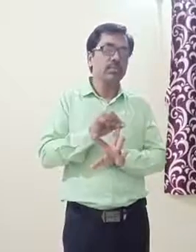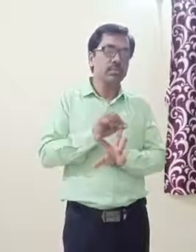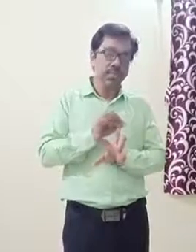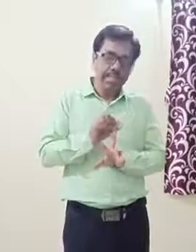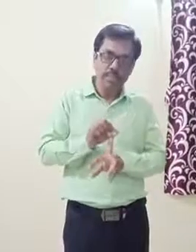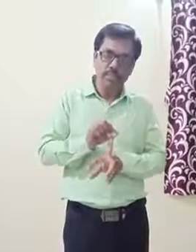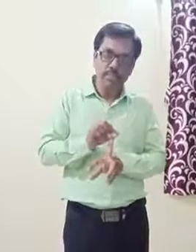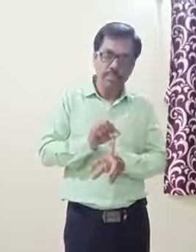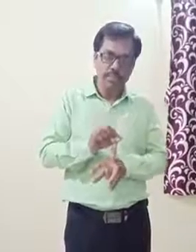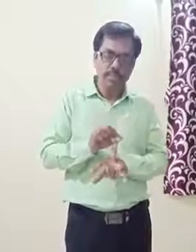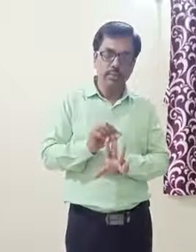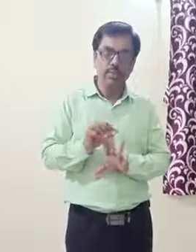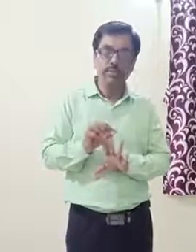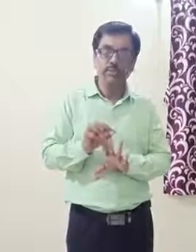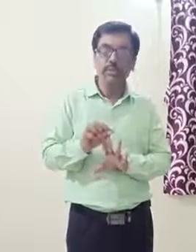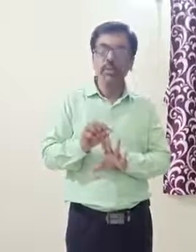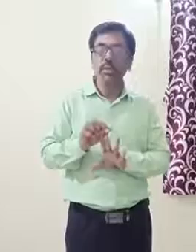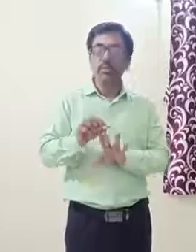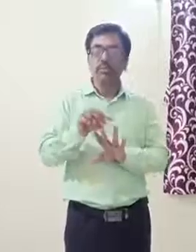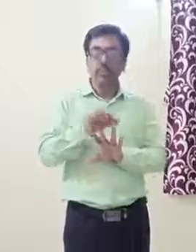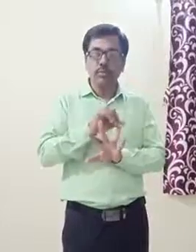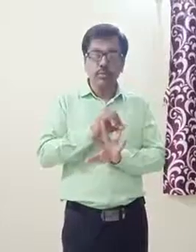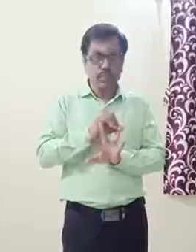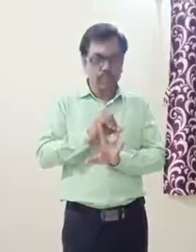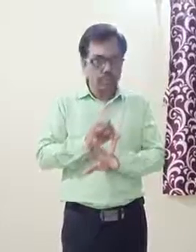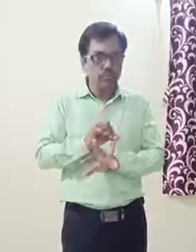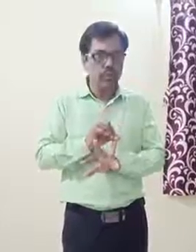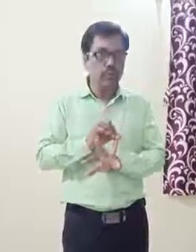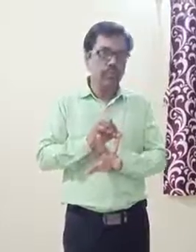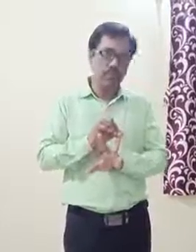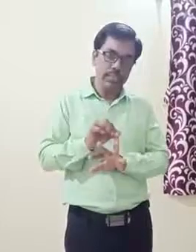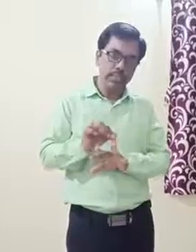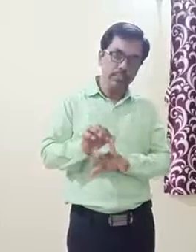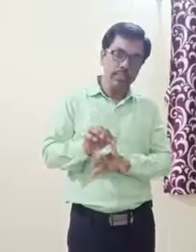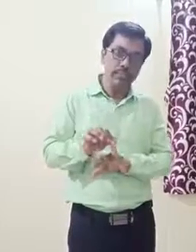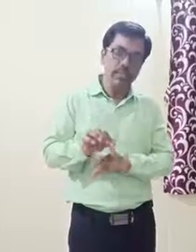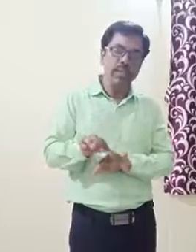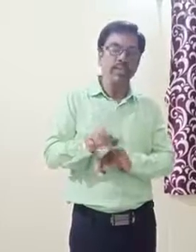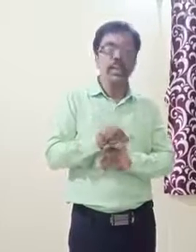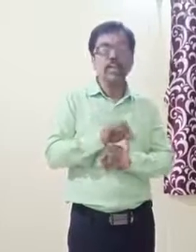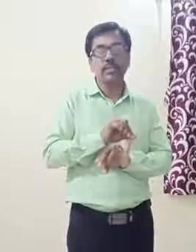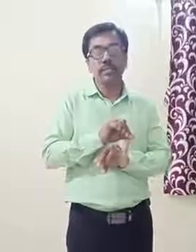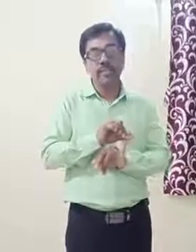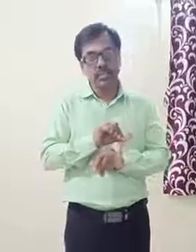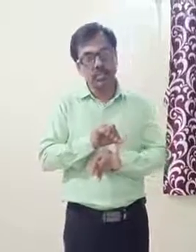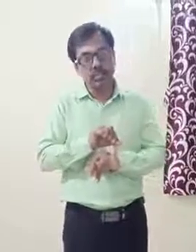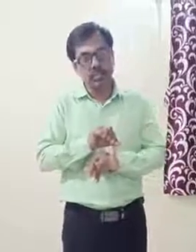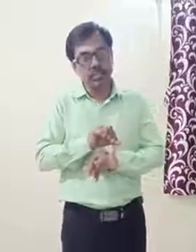the aim of the French Revolution? What was the civil code or the Napoleonic code, and why the reactions to the Napoleon's